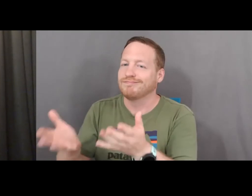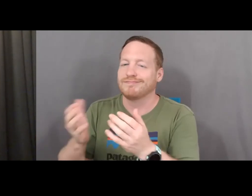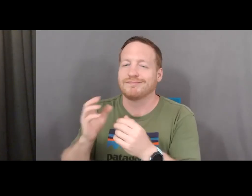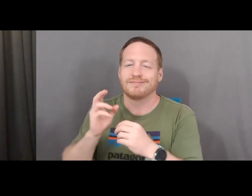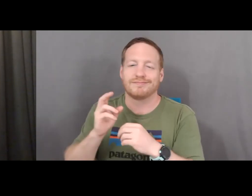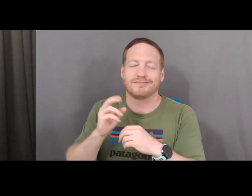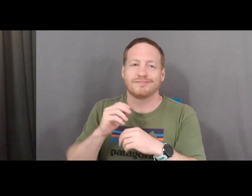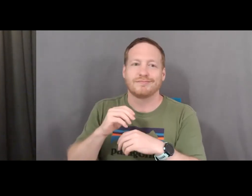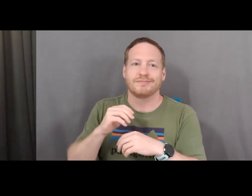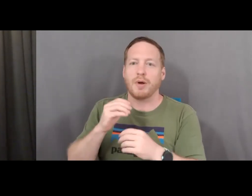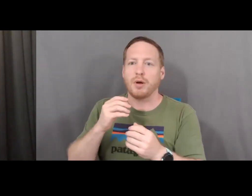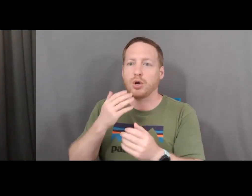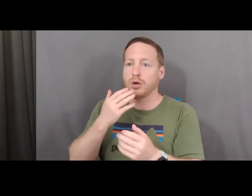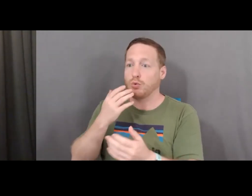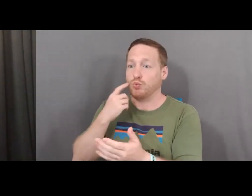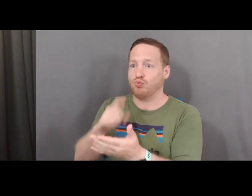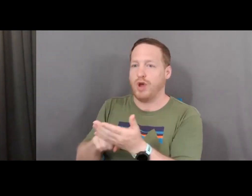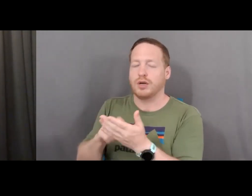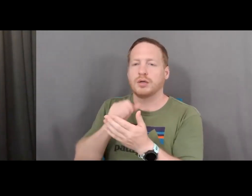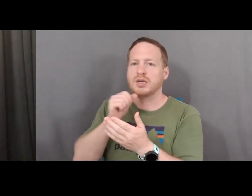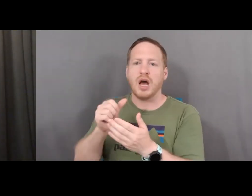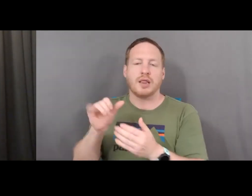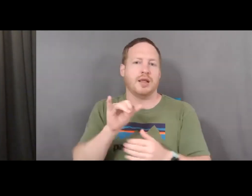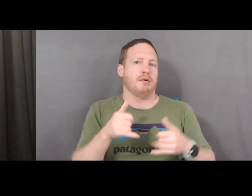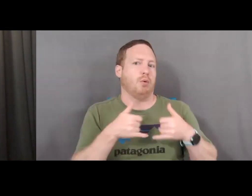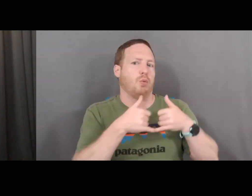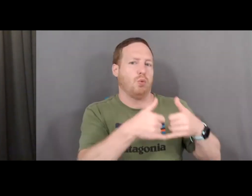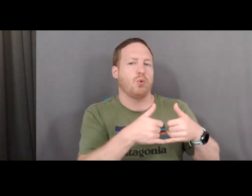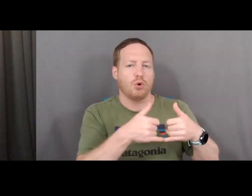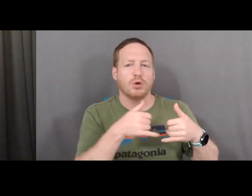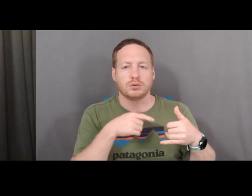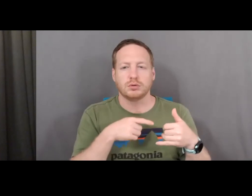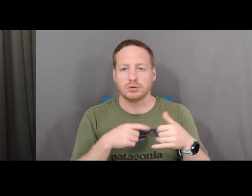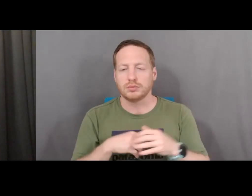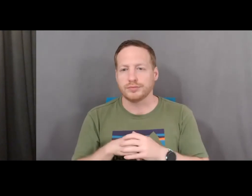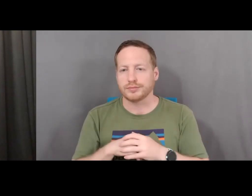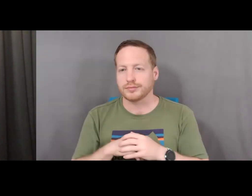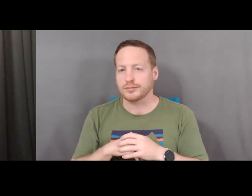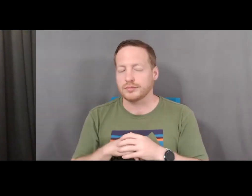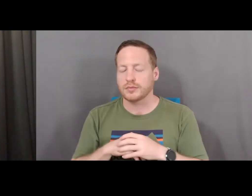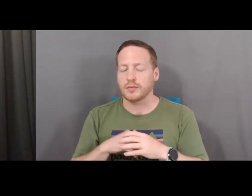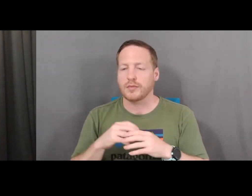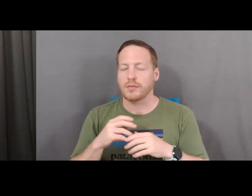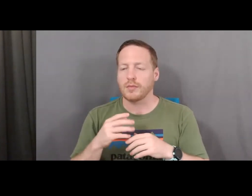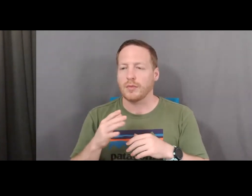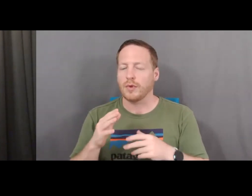input, like, don't stop. We like what we're seeing. So the recognition is not the same as an award. It's